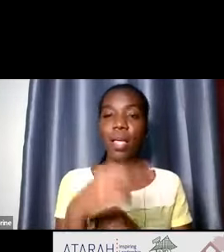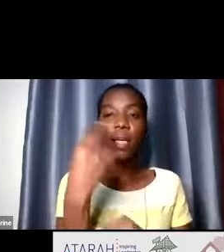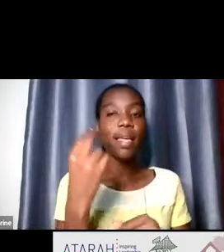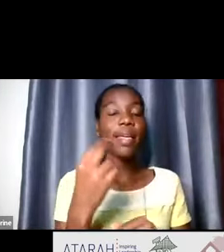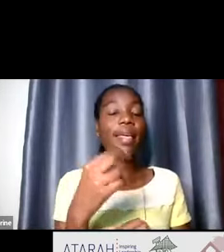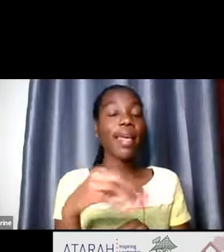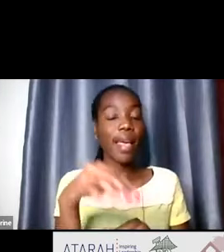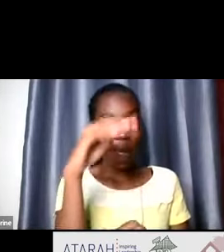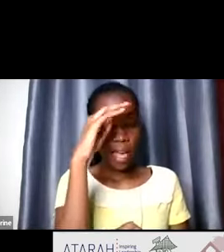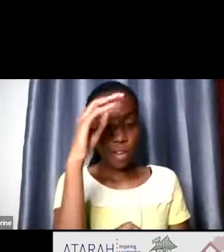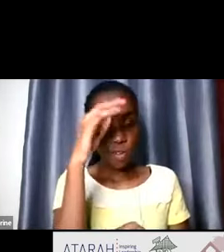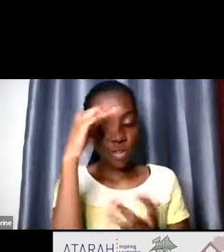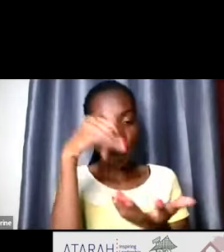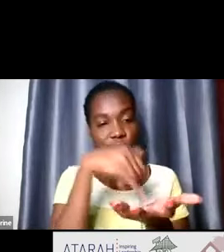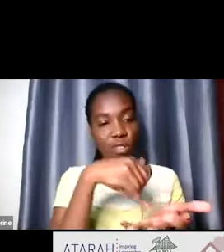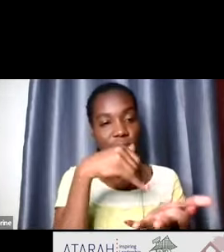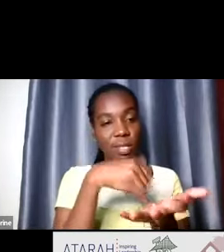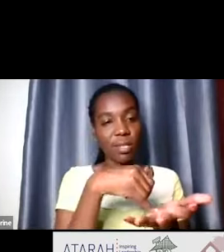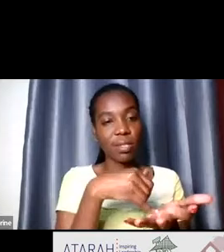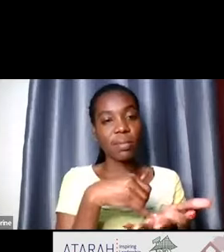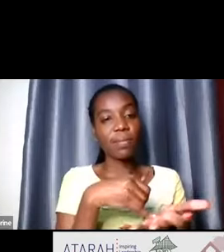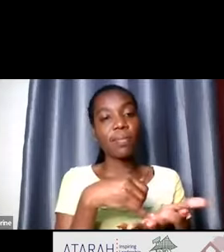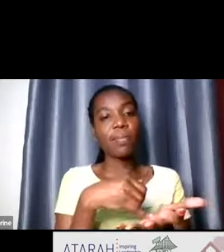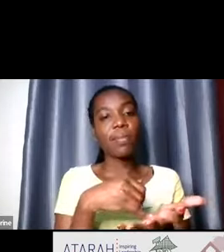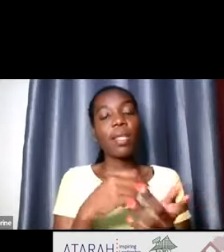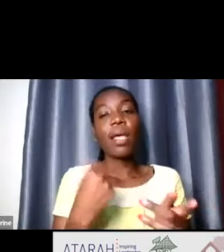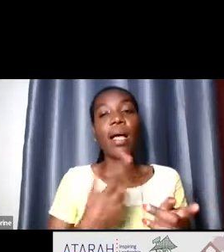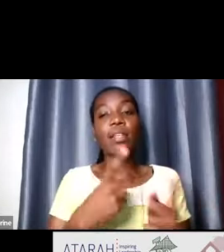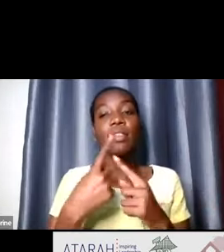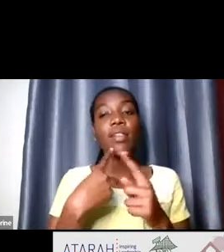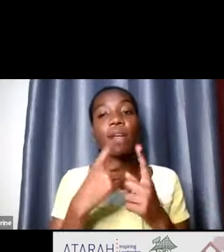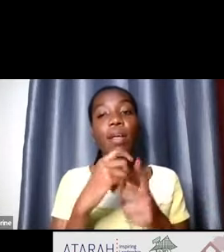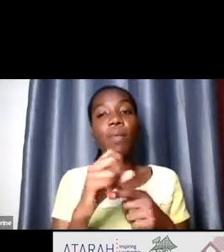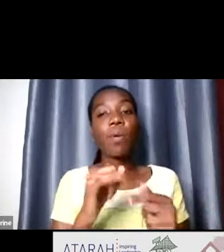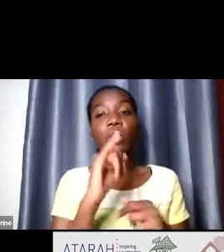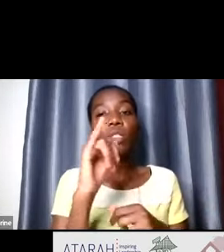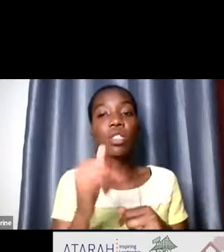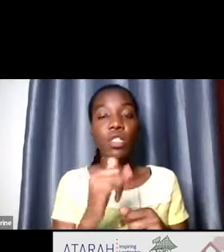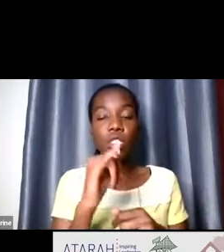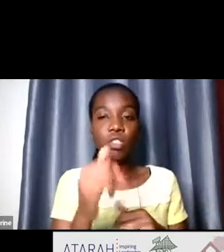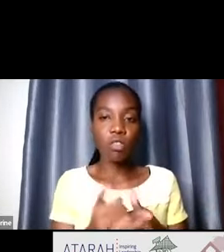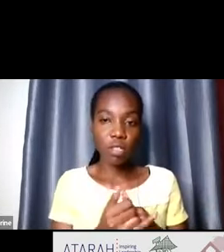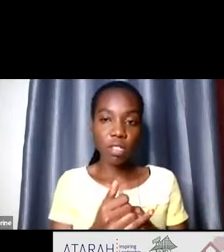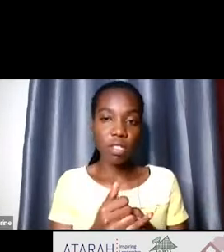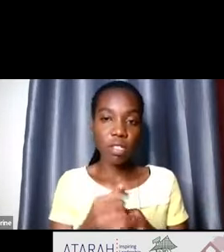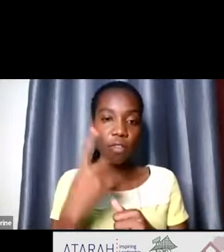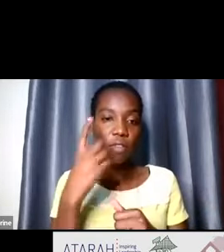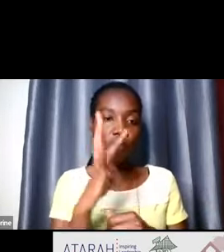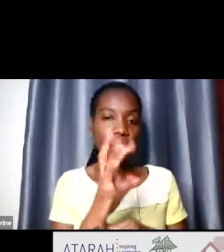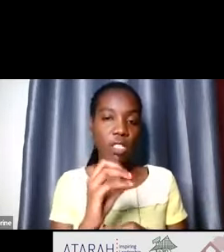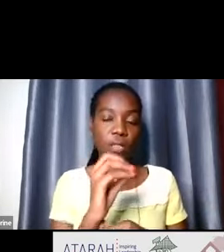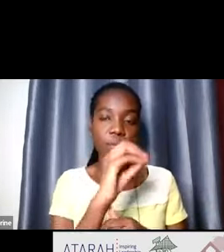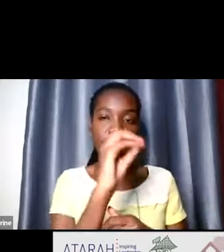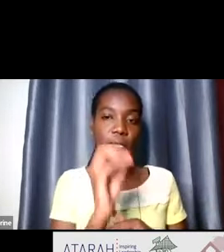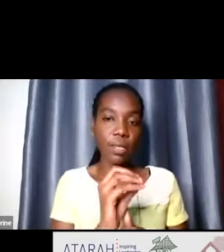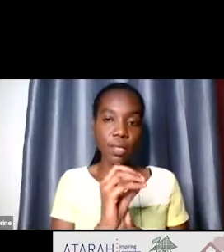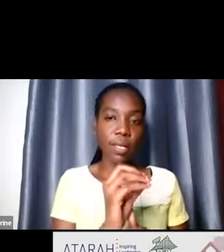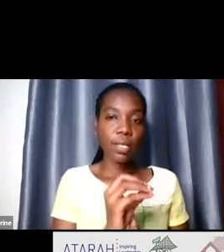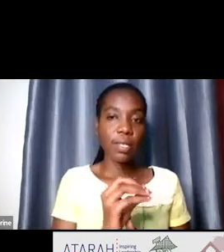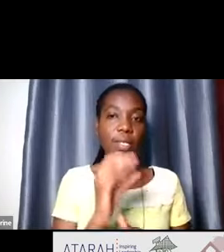content. We are talking about Jack Daniel's mine of doing 40%. Charm is